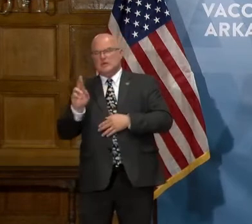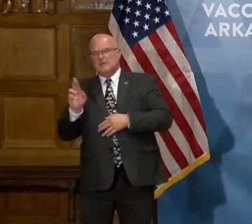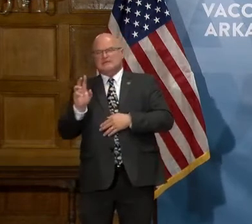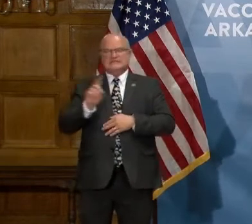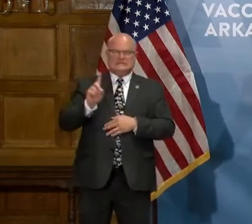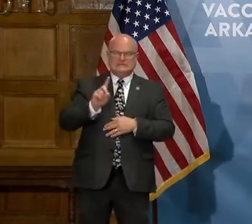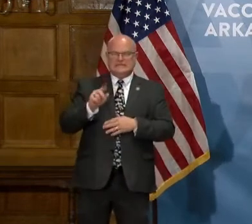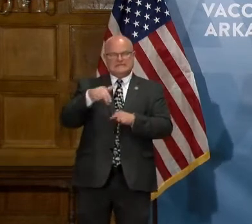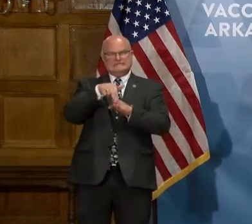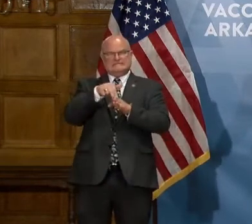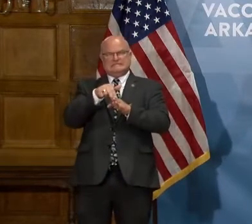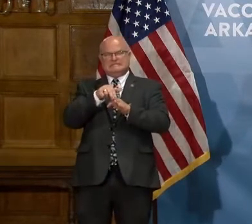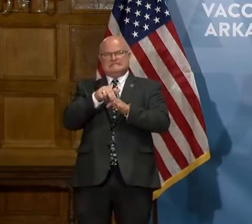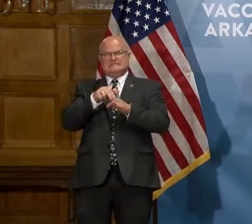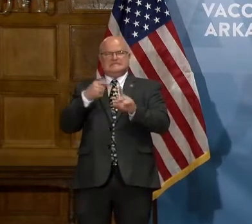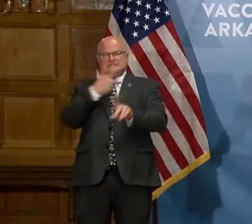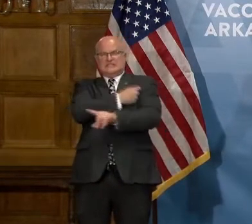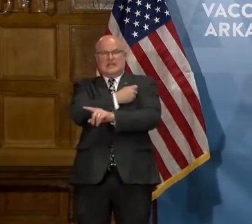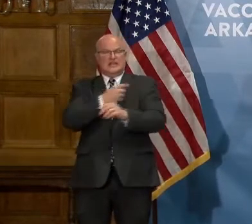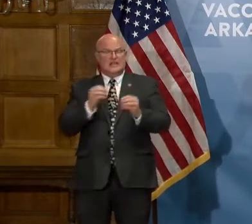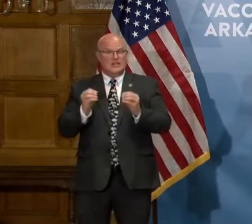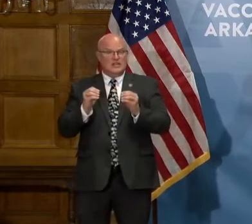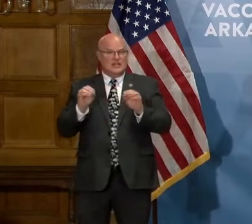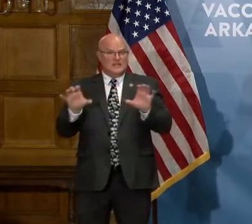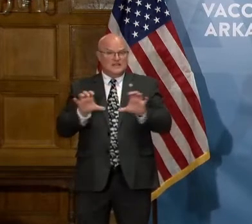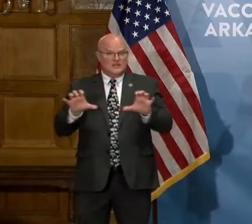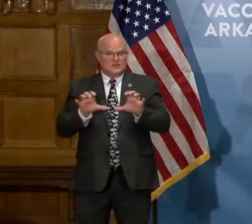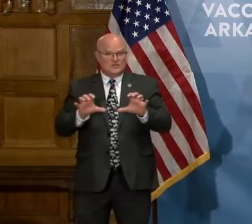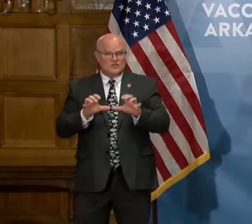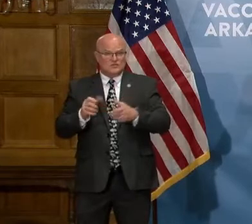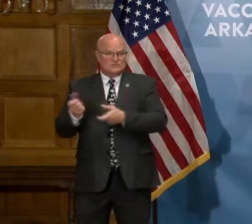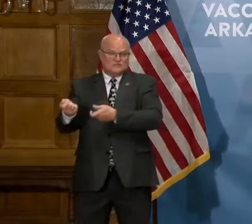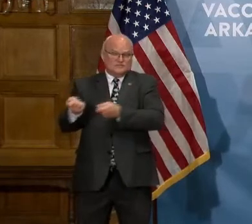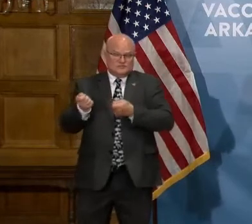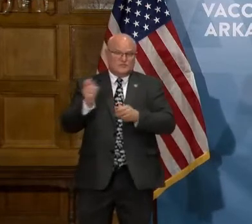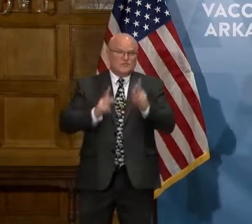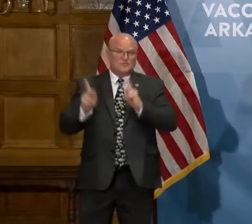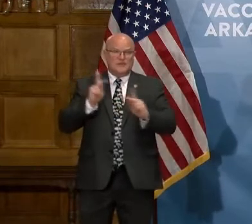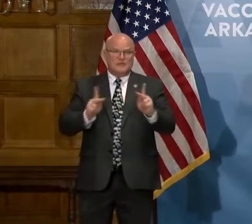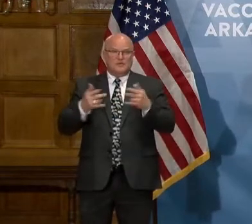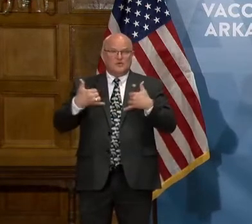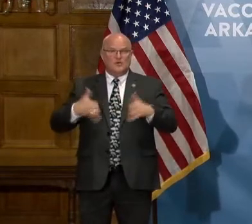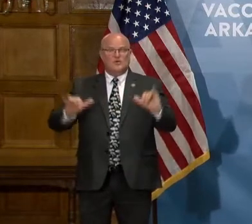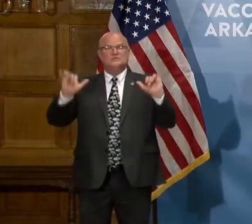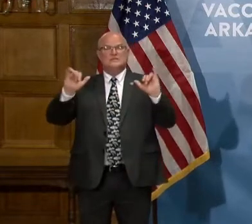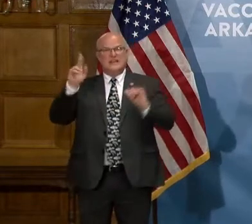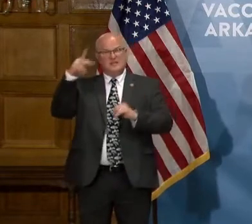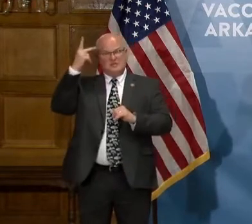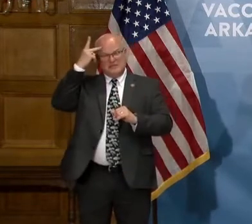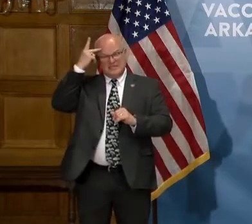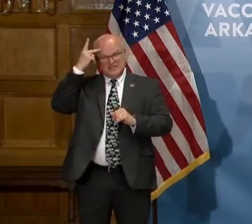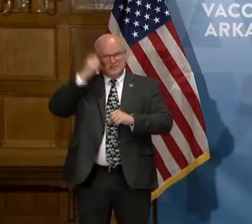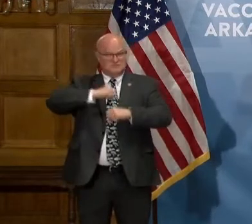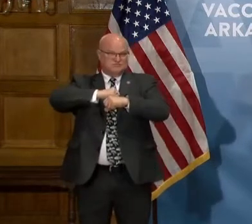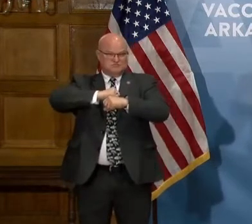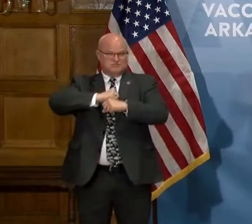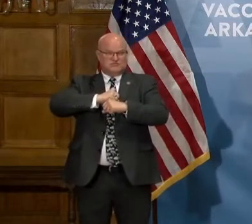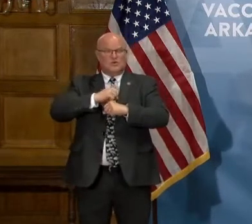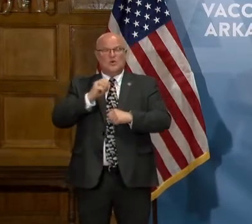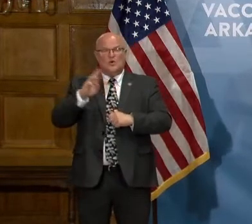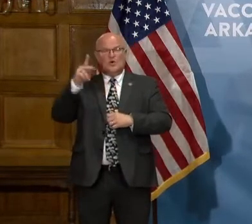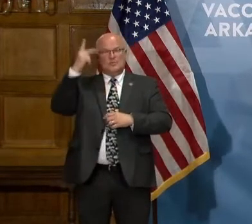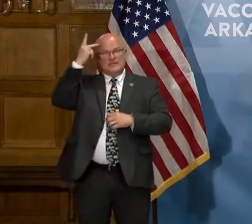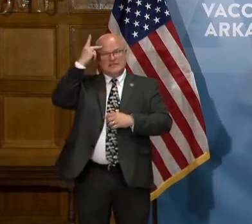to get the virus. Anything you can do to sway people who still have political, motivations